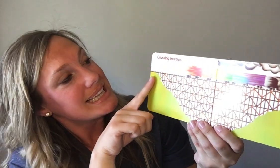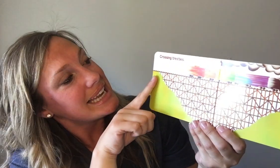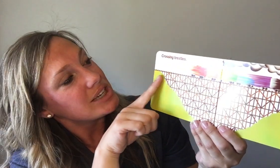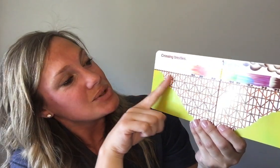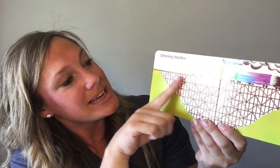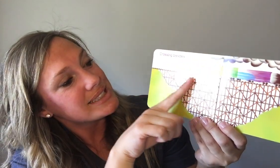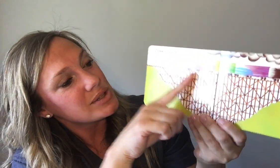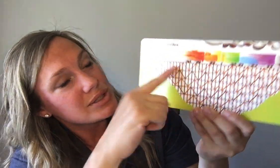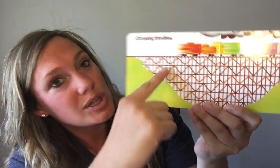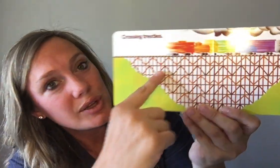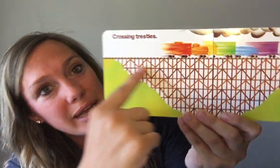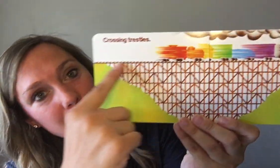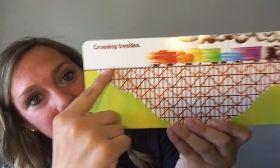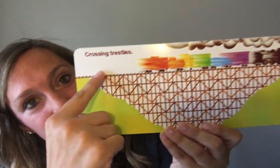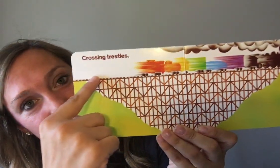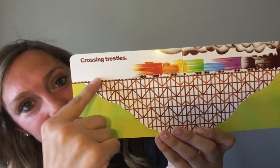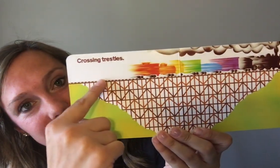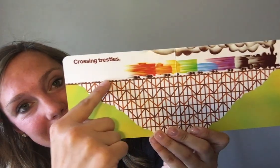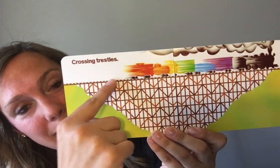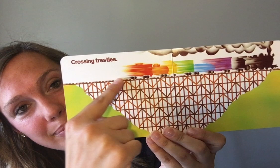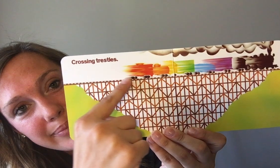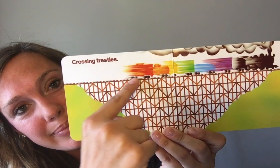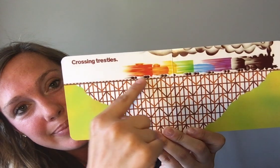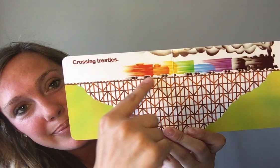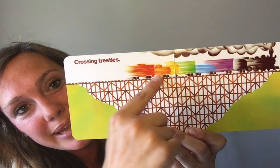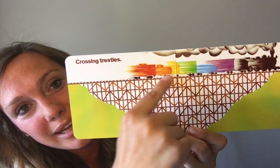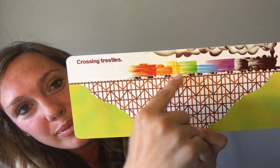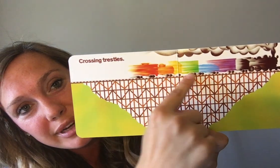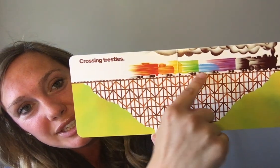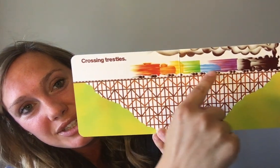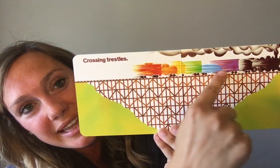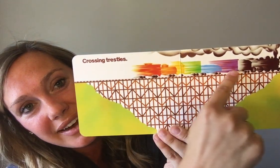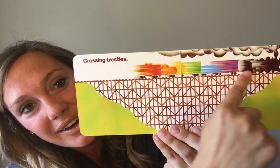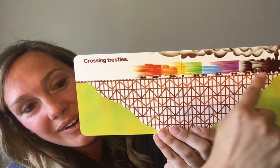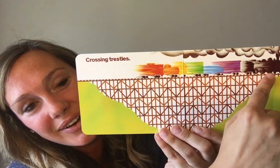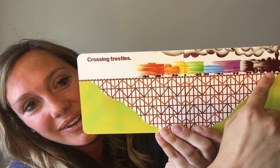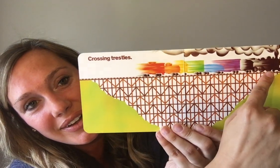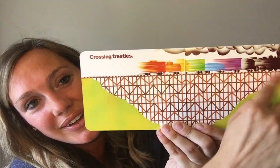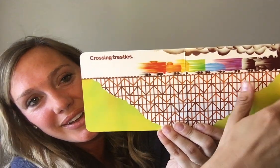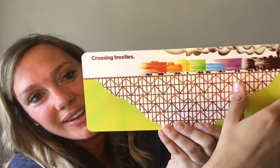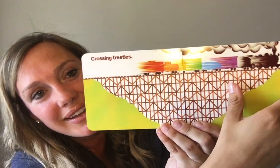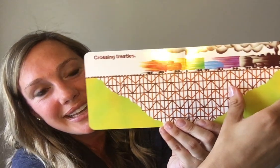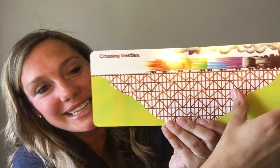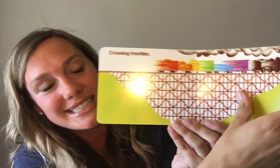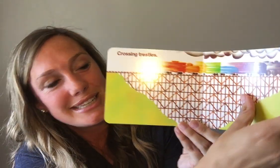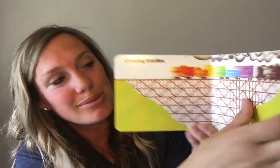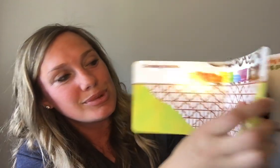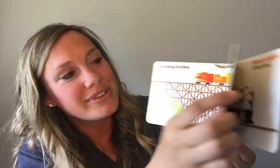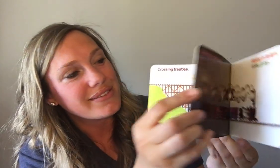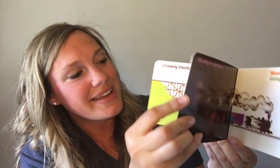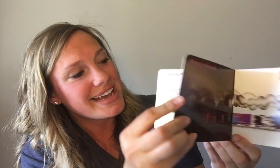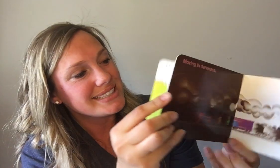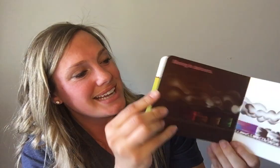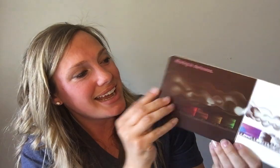Crossing trestles. Look how big it's crossing that big bridge there. It's still moving fast, huh?